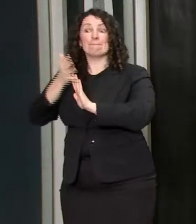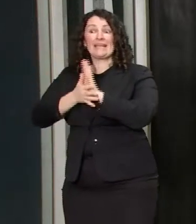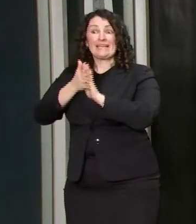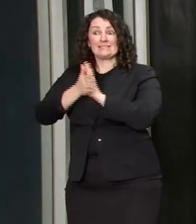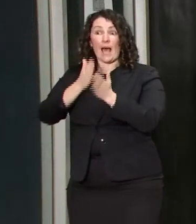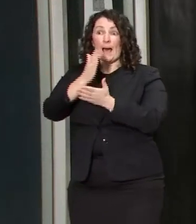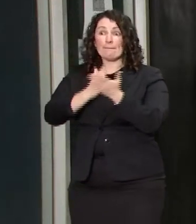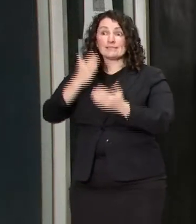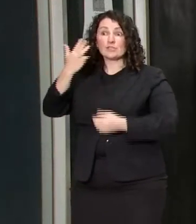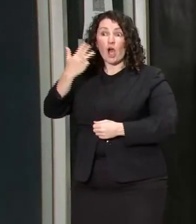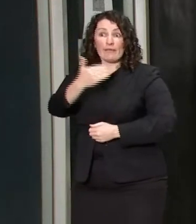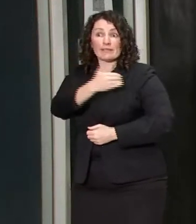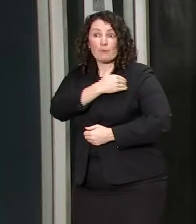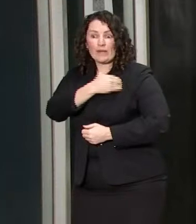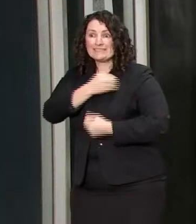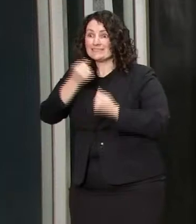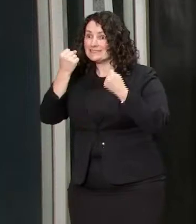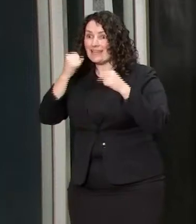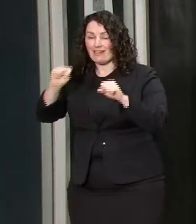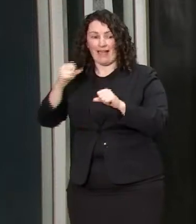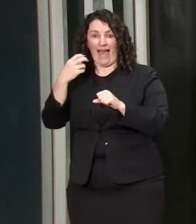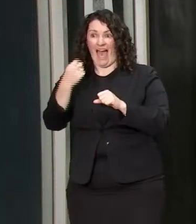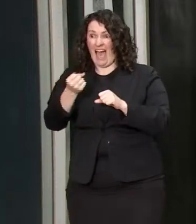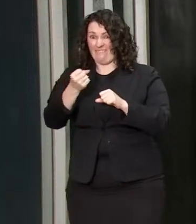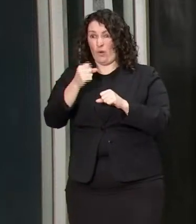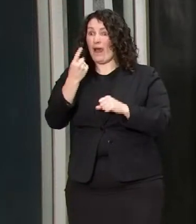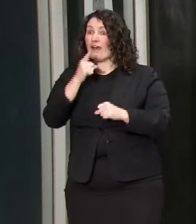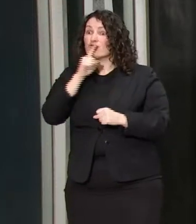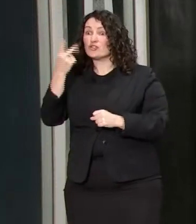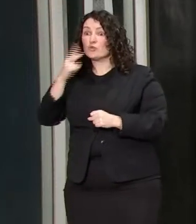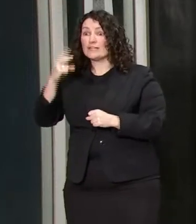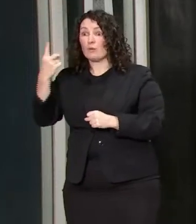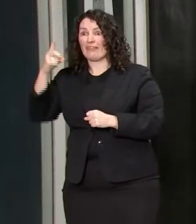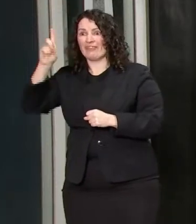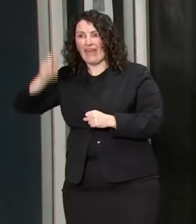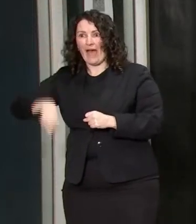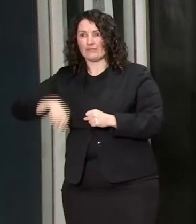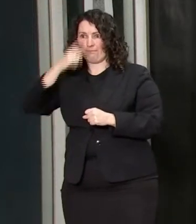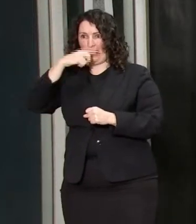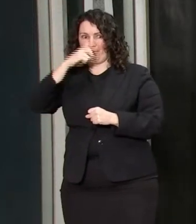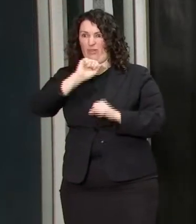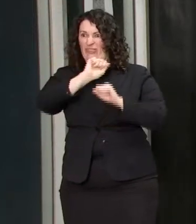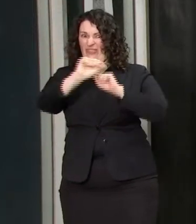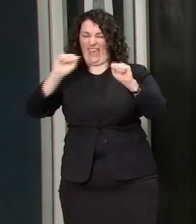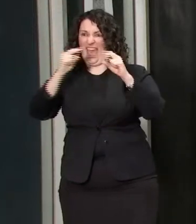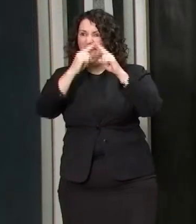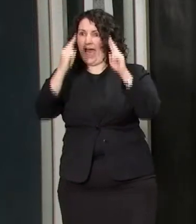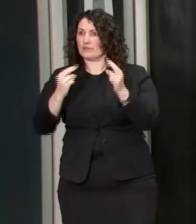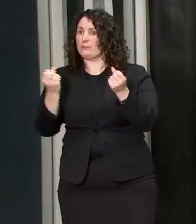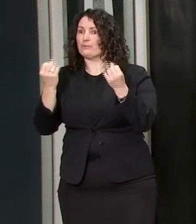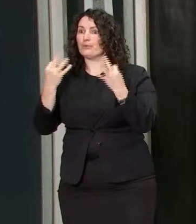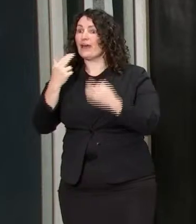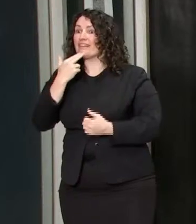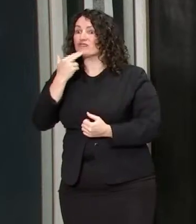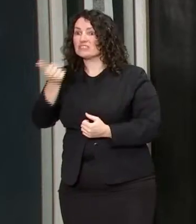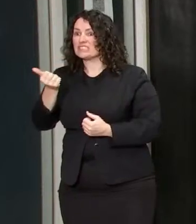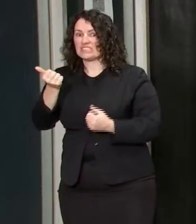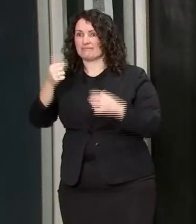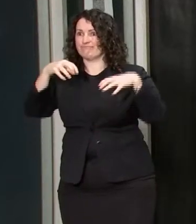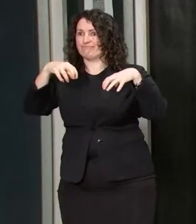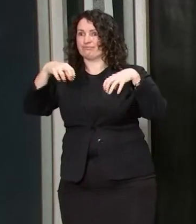there's 121,000 homes that are still without power at this stage. Some 45,000 of